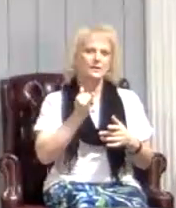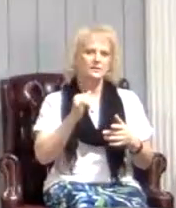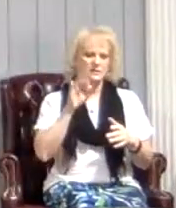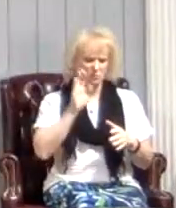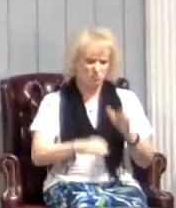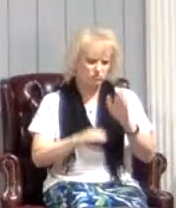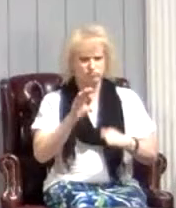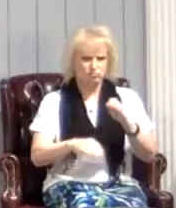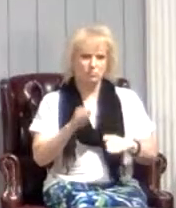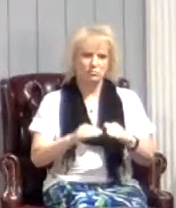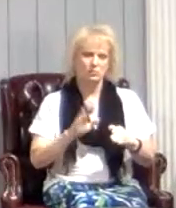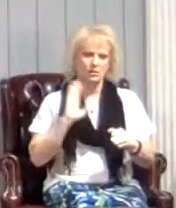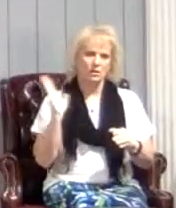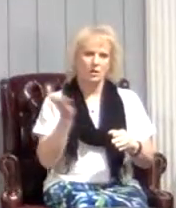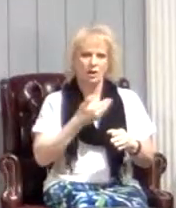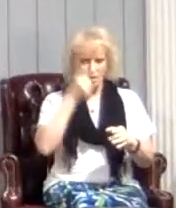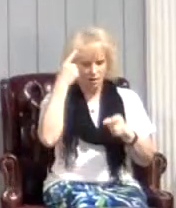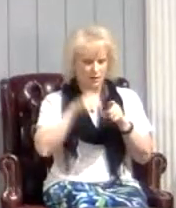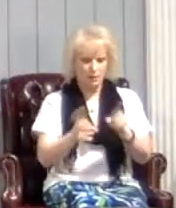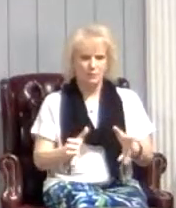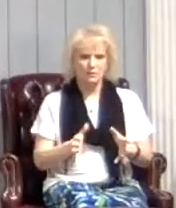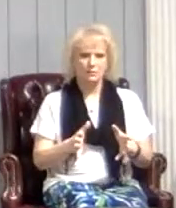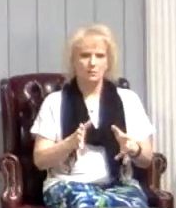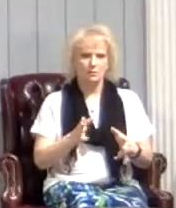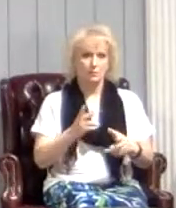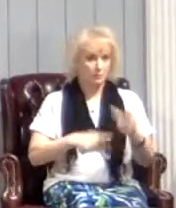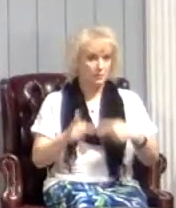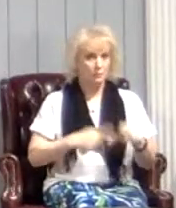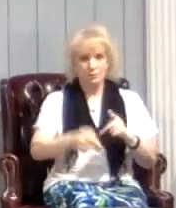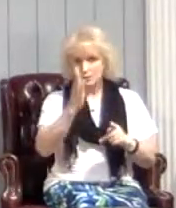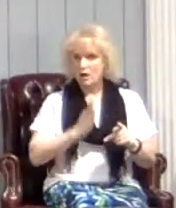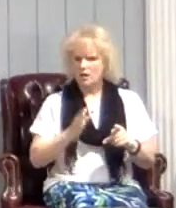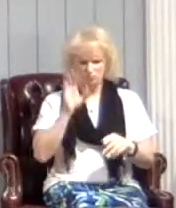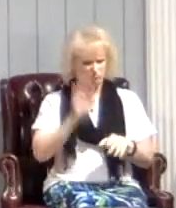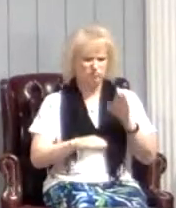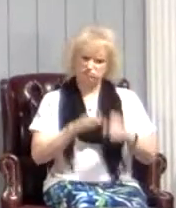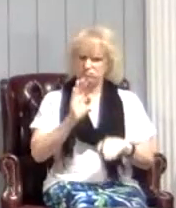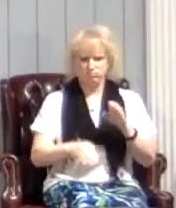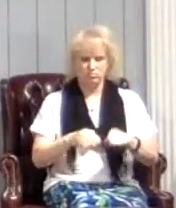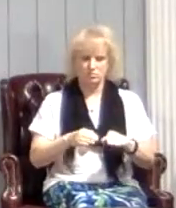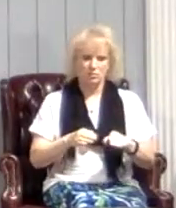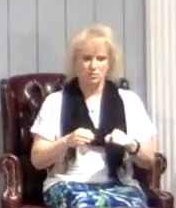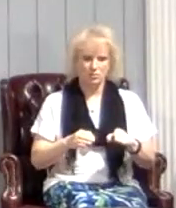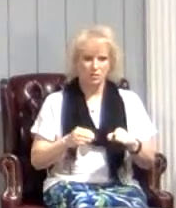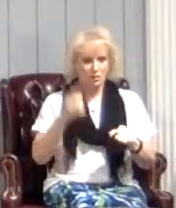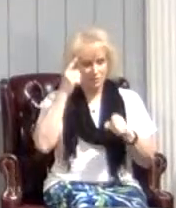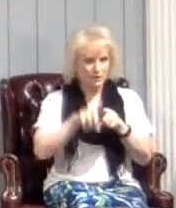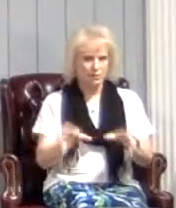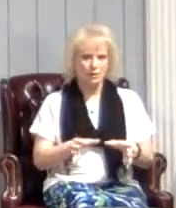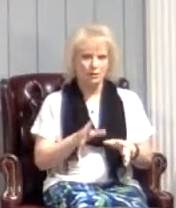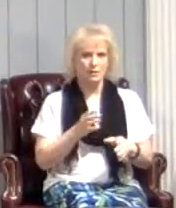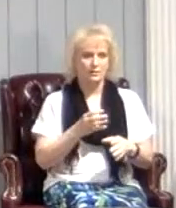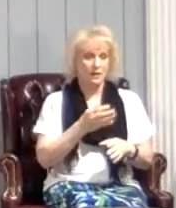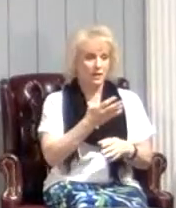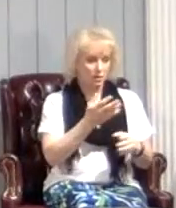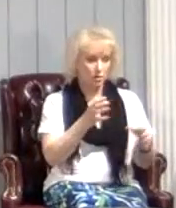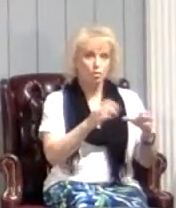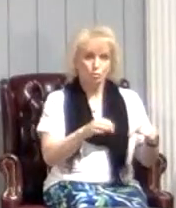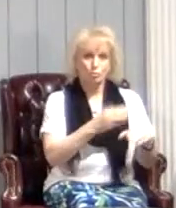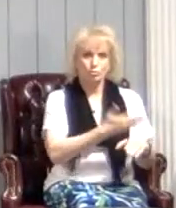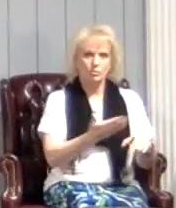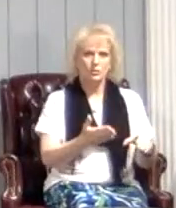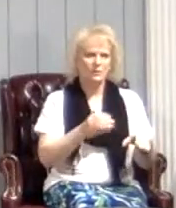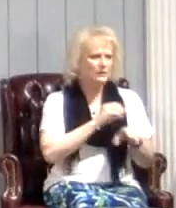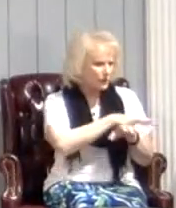The people of God don't tread down the enemies. They do something valiantly. They do something that's